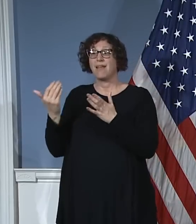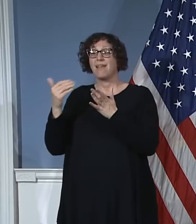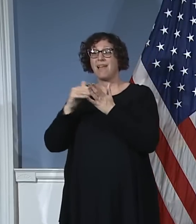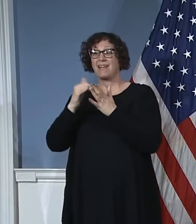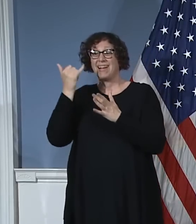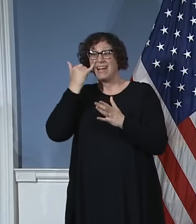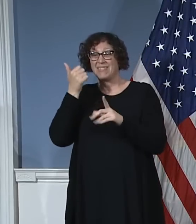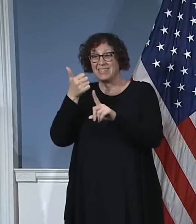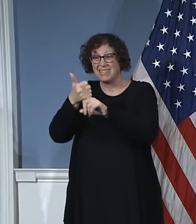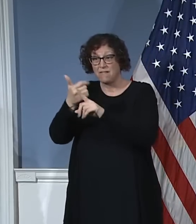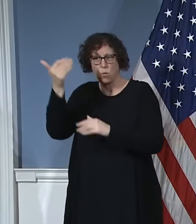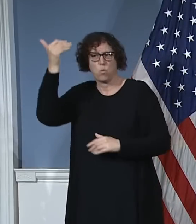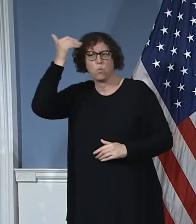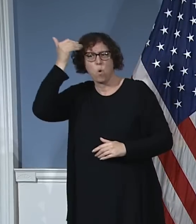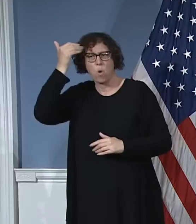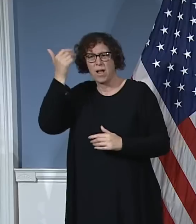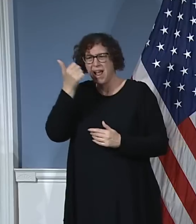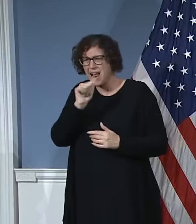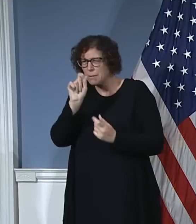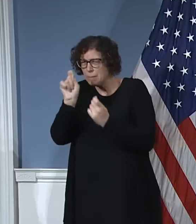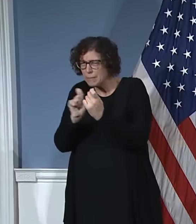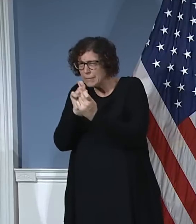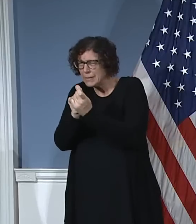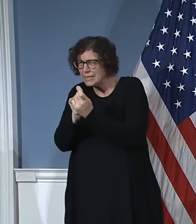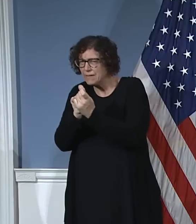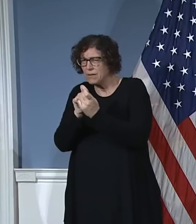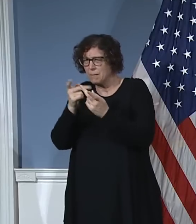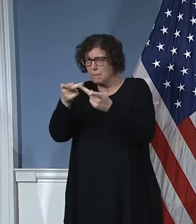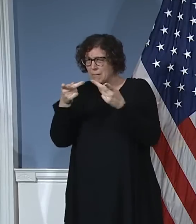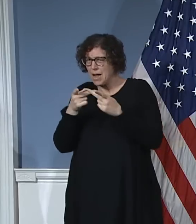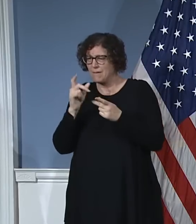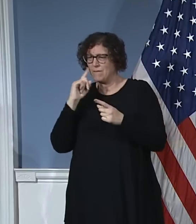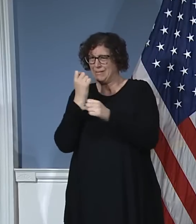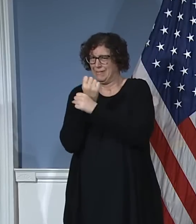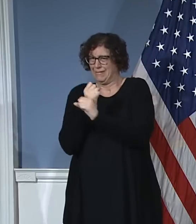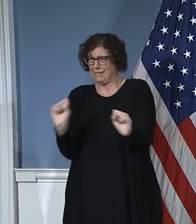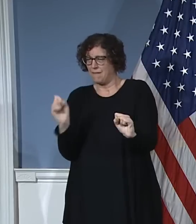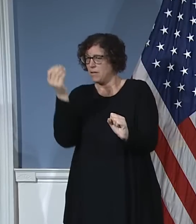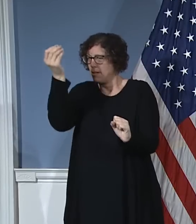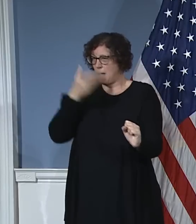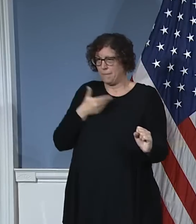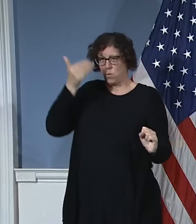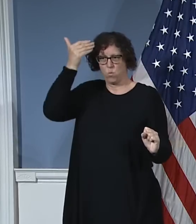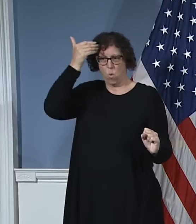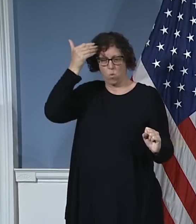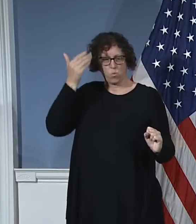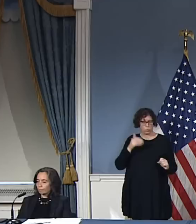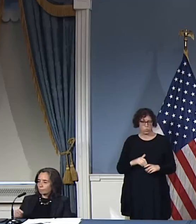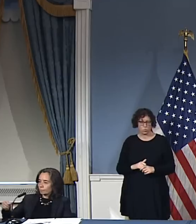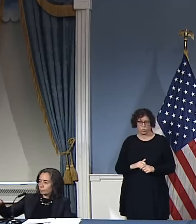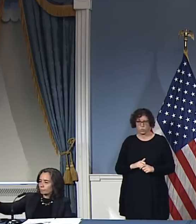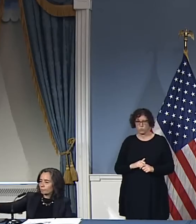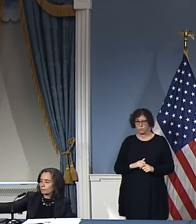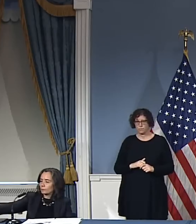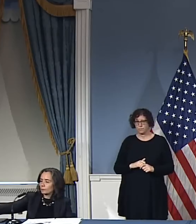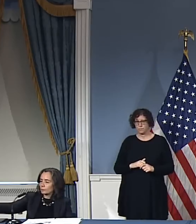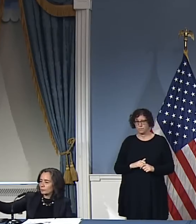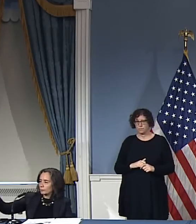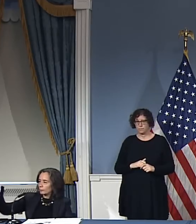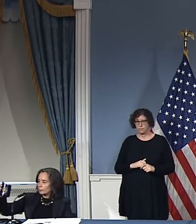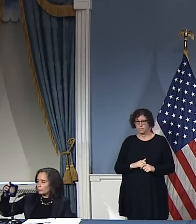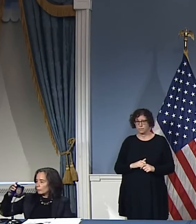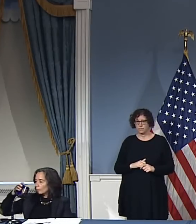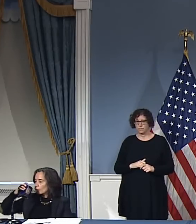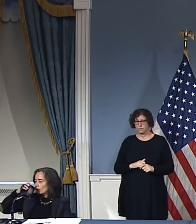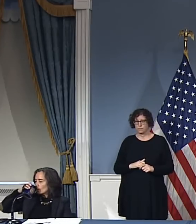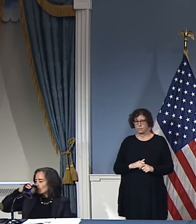we want to understand that so we can do follow-up inspections right away. Yeah, I do, and I've passed them on to DOB,